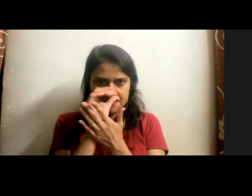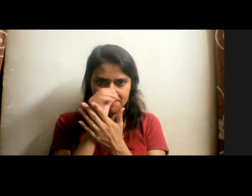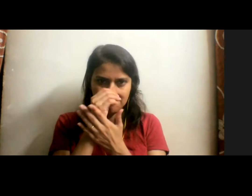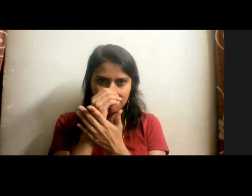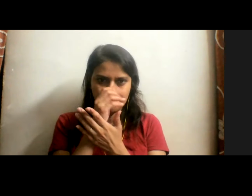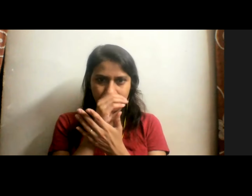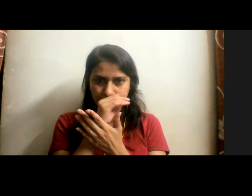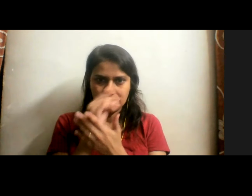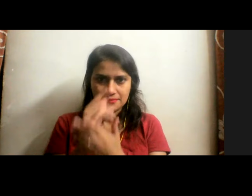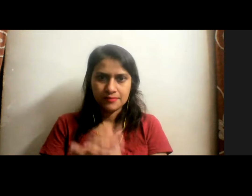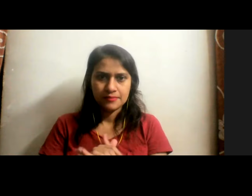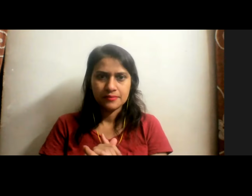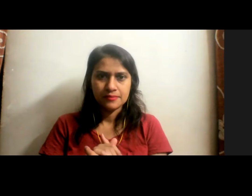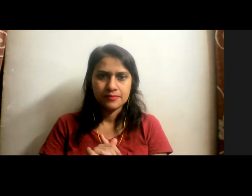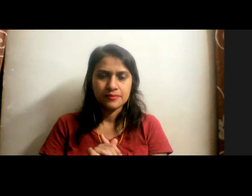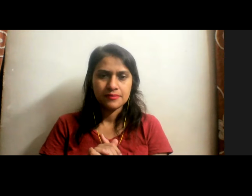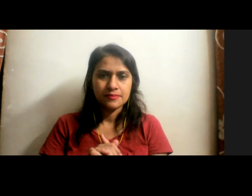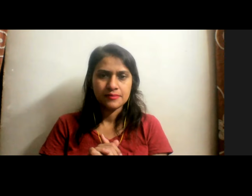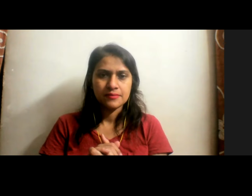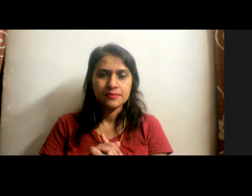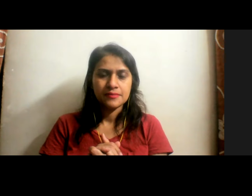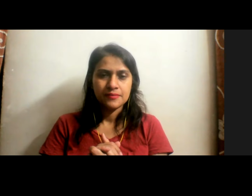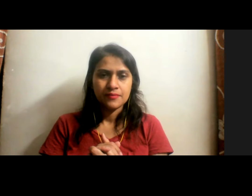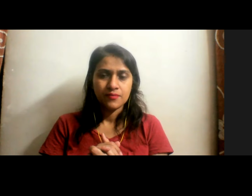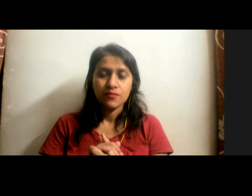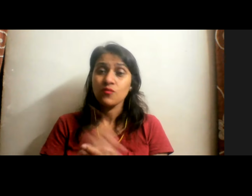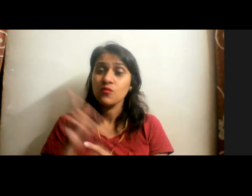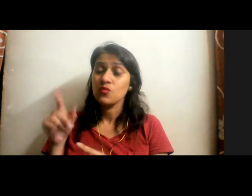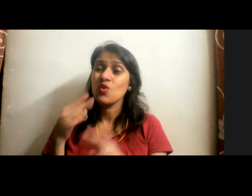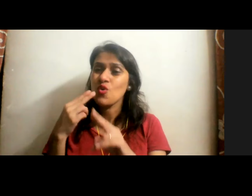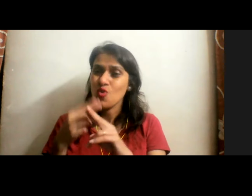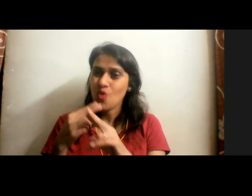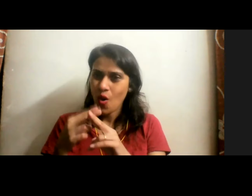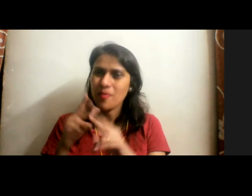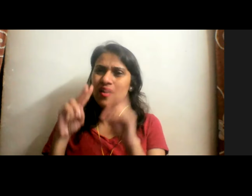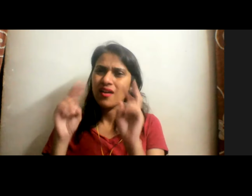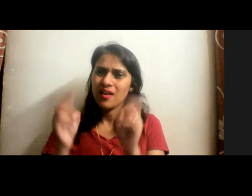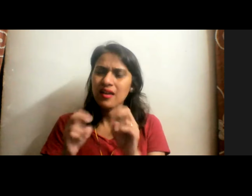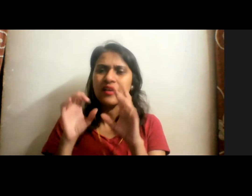I do not believe that you cannot do research on that topic, you can. And I hope that